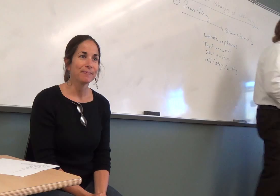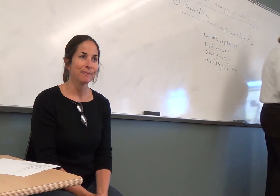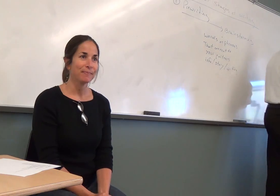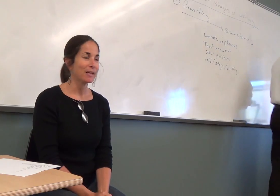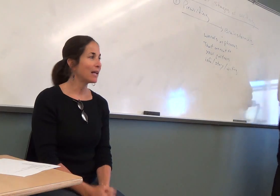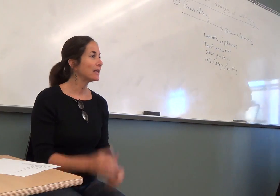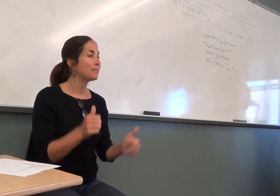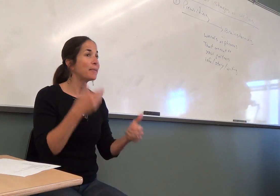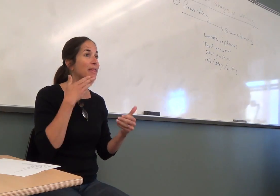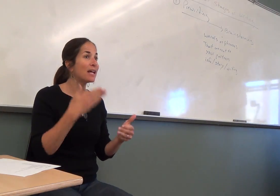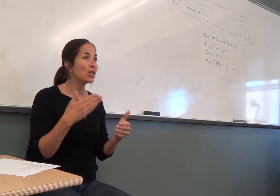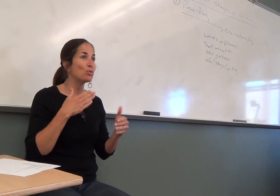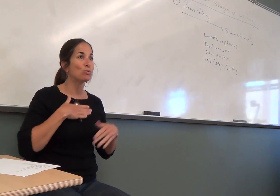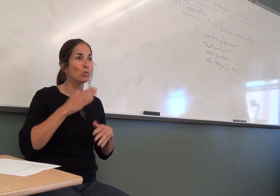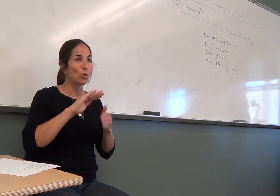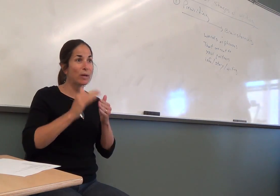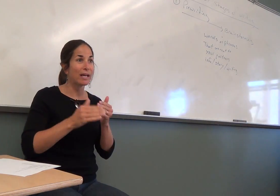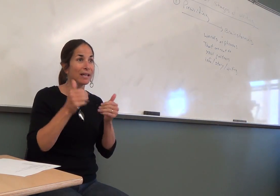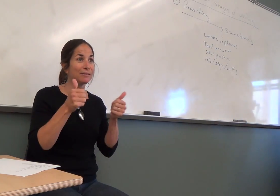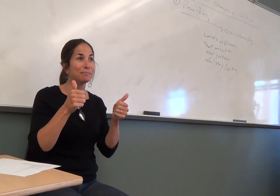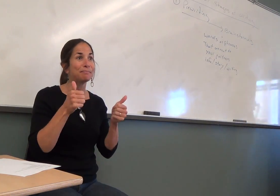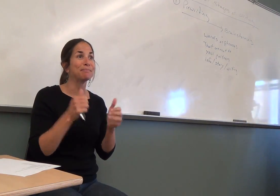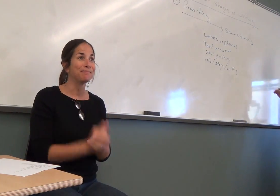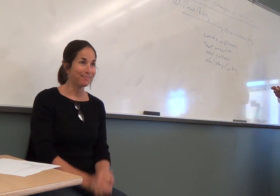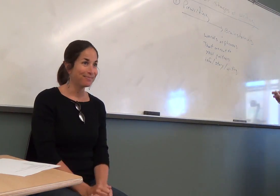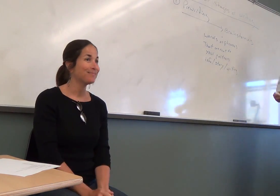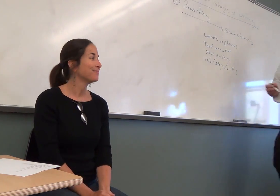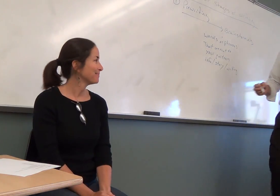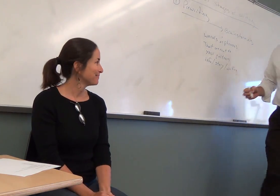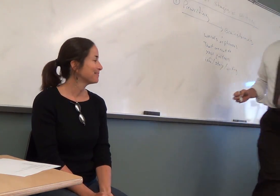Thanks, guys. I hope you enjoy your weekend. Have a nice weekend.